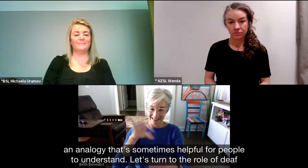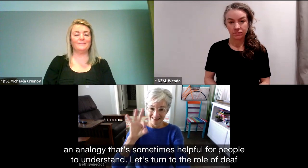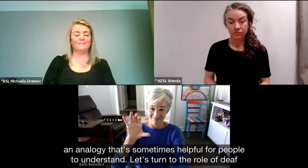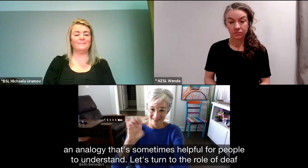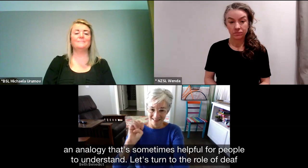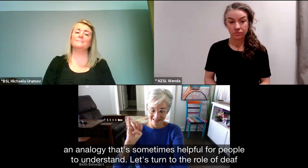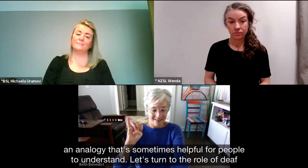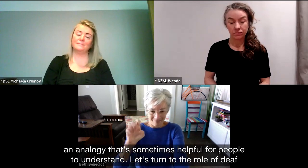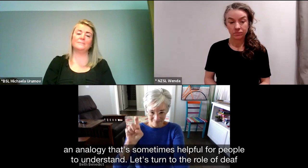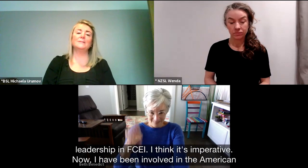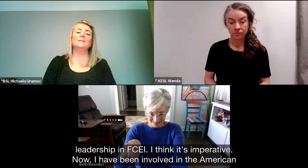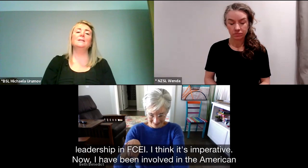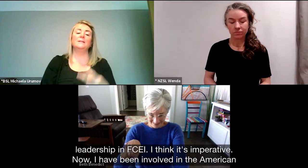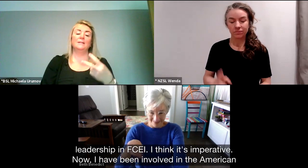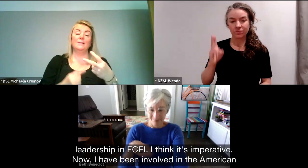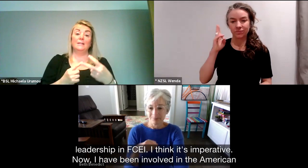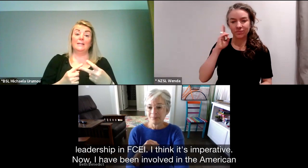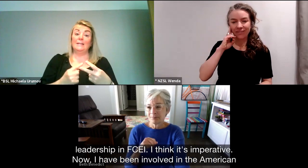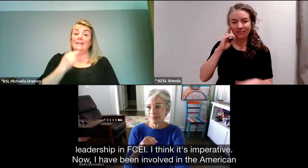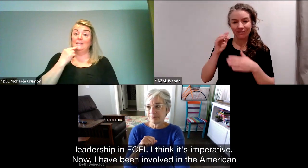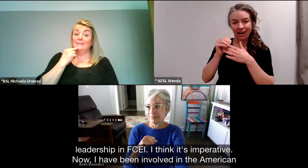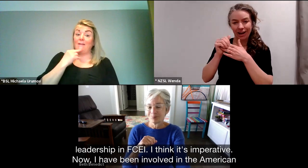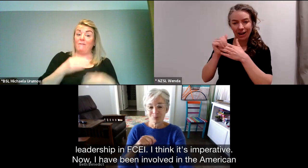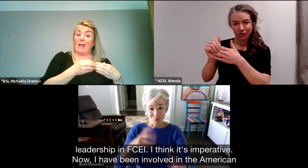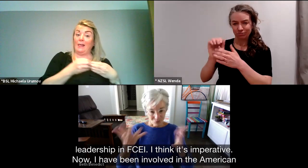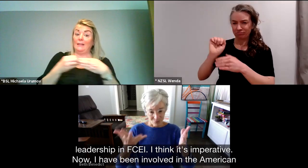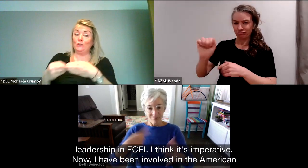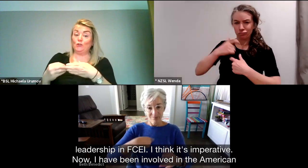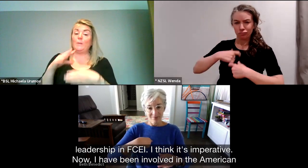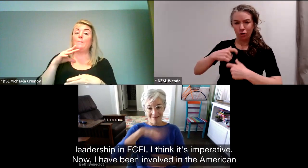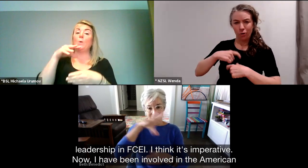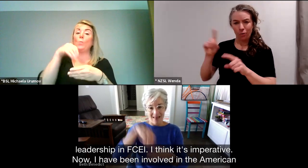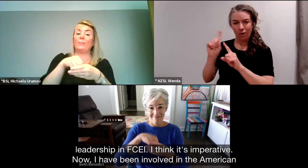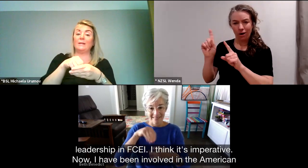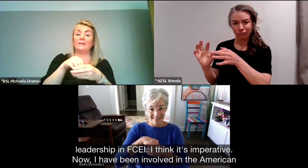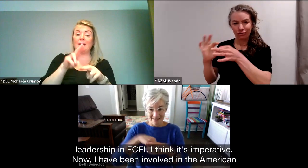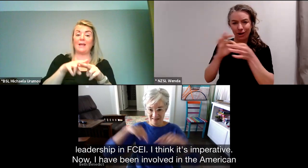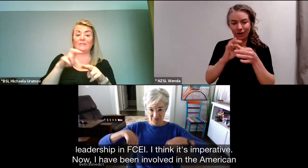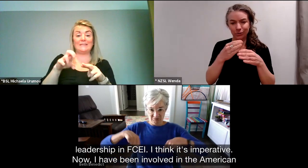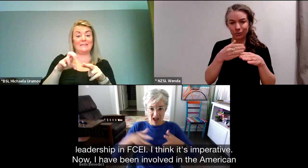Now, let's turn to the role of deaf leadership in FCEI. So I think it's imperative.